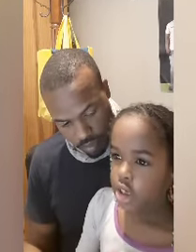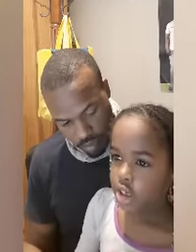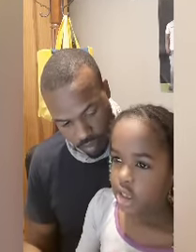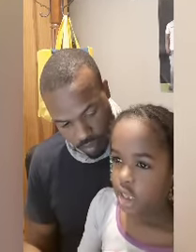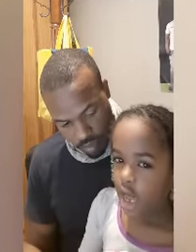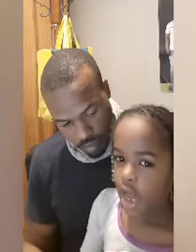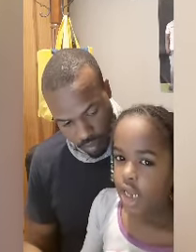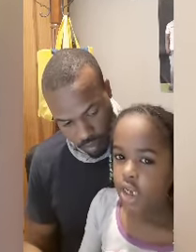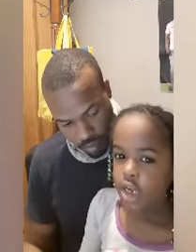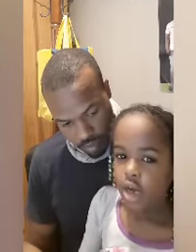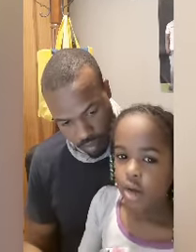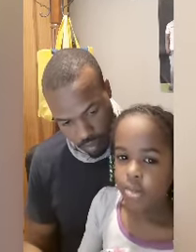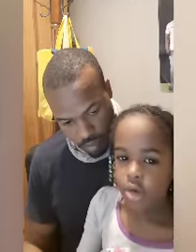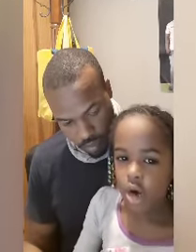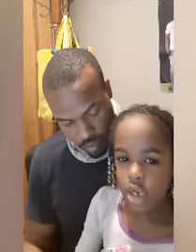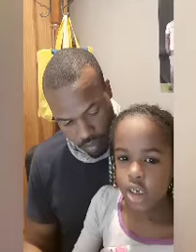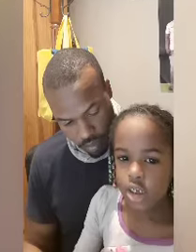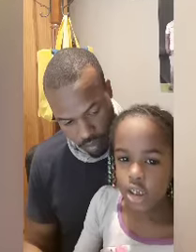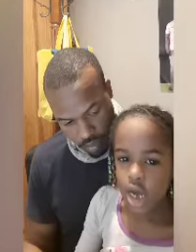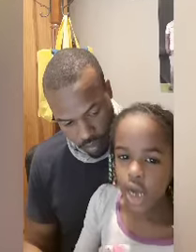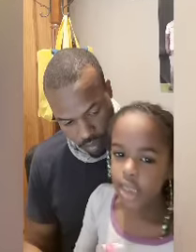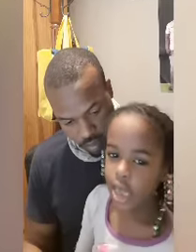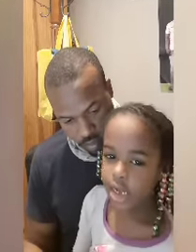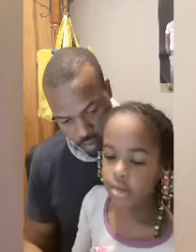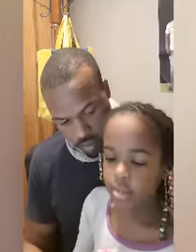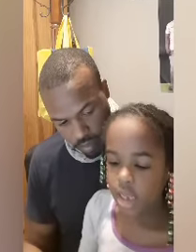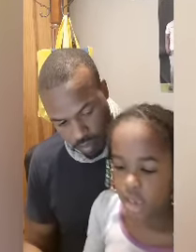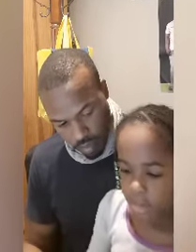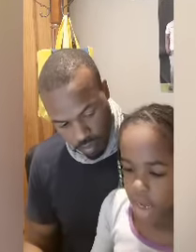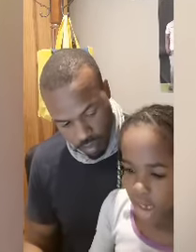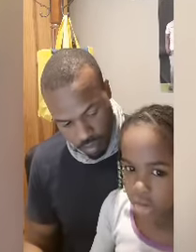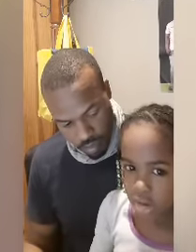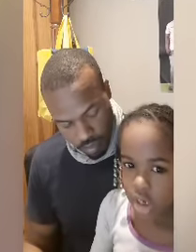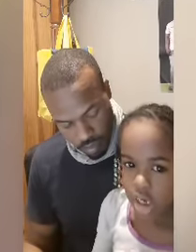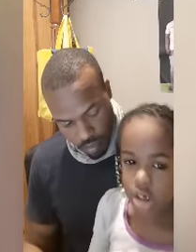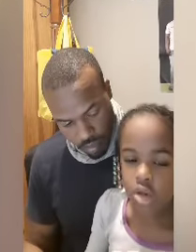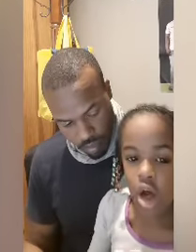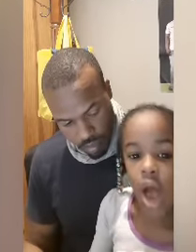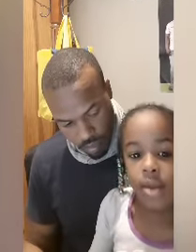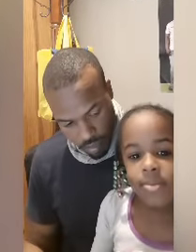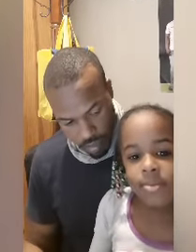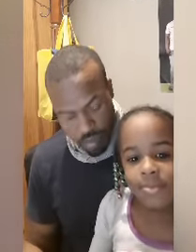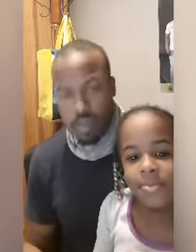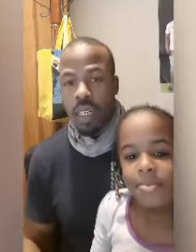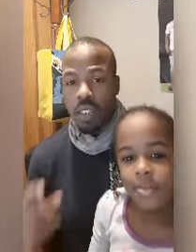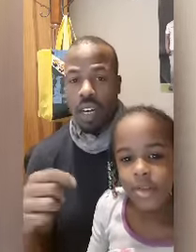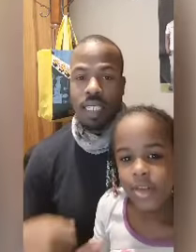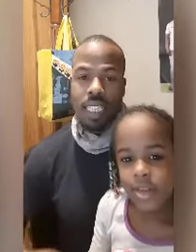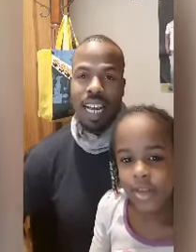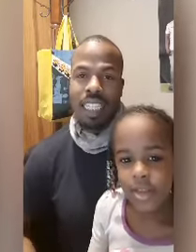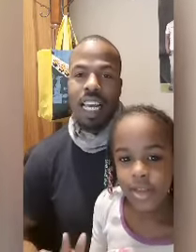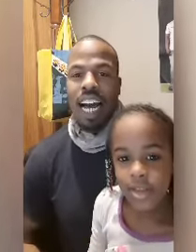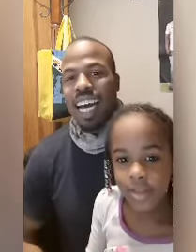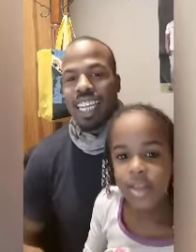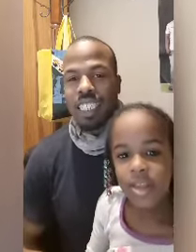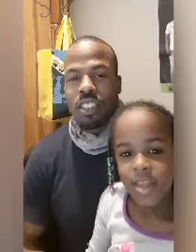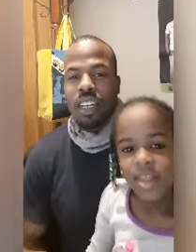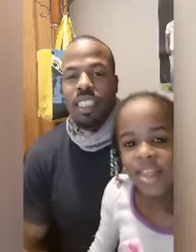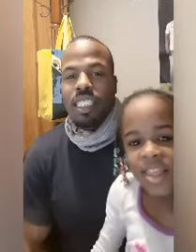on a slide, a doggy slide that can make them exercise a lot. A doggy slide. I like the doggy